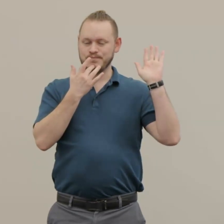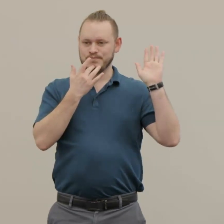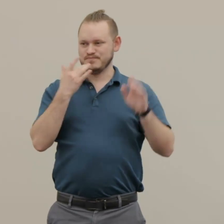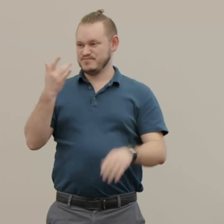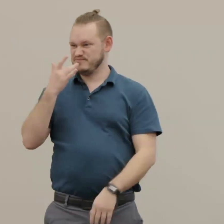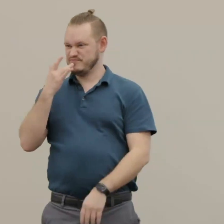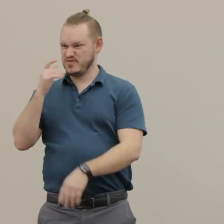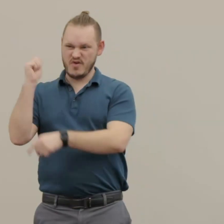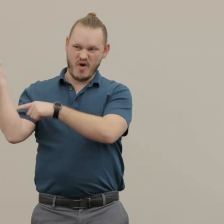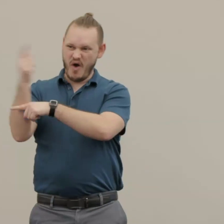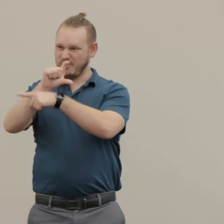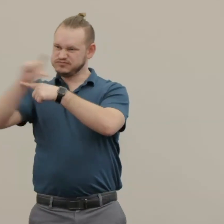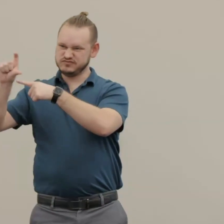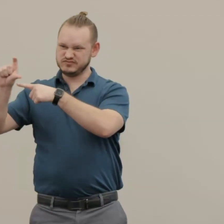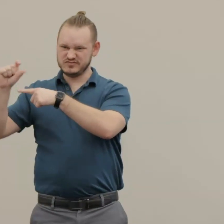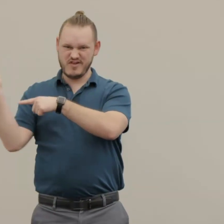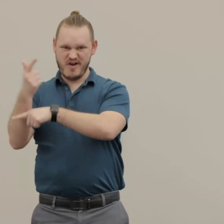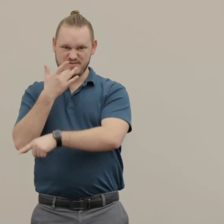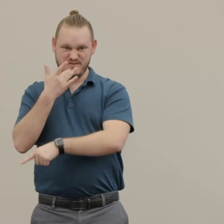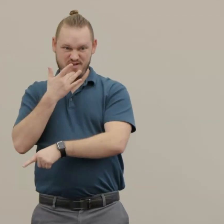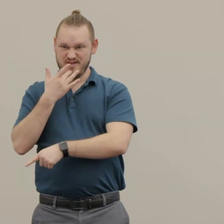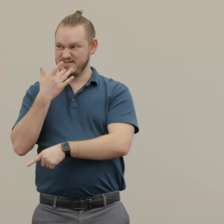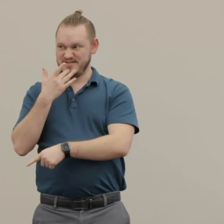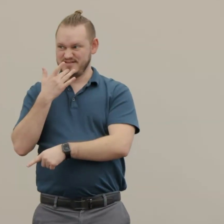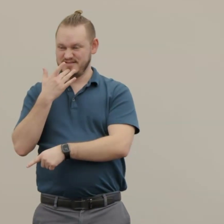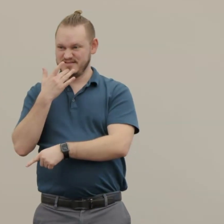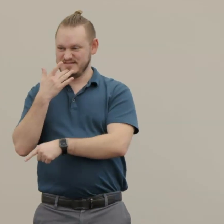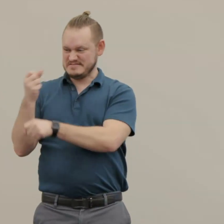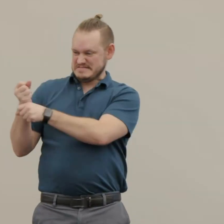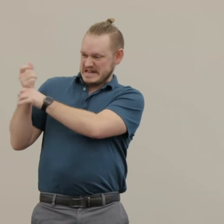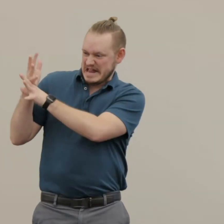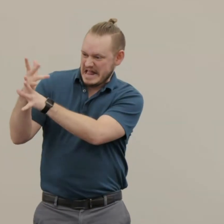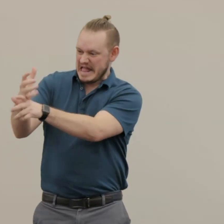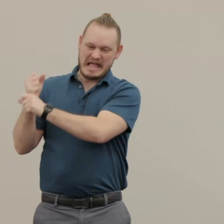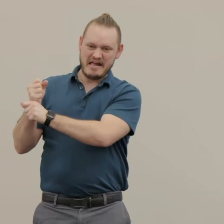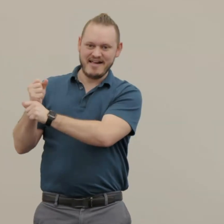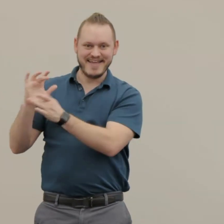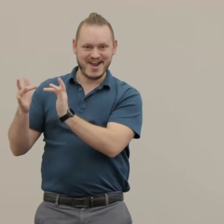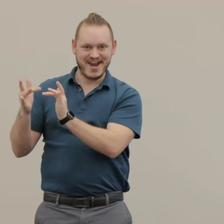Anybody like all uppercase? Do you like being yelled at on the internet?